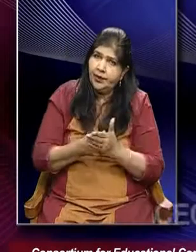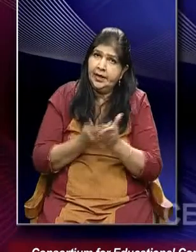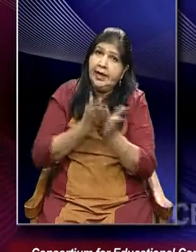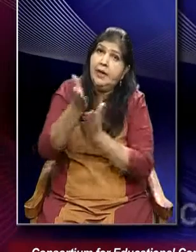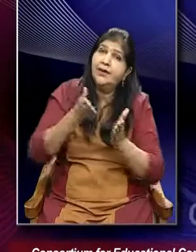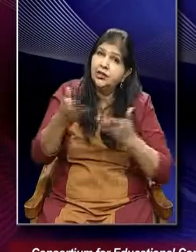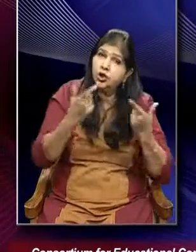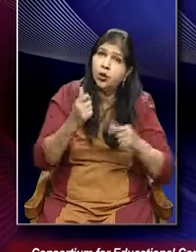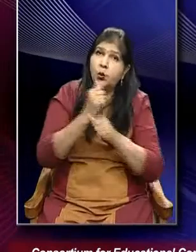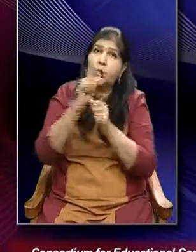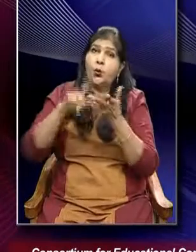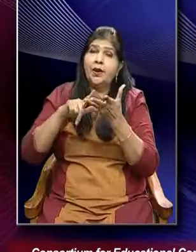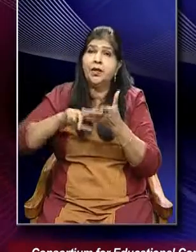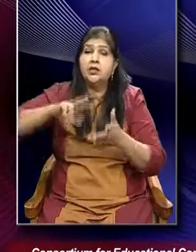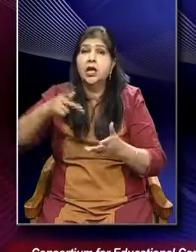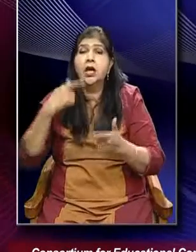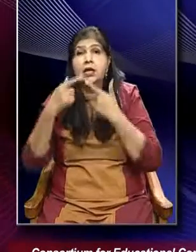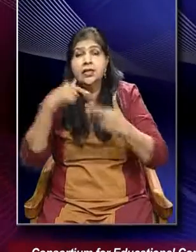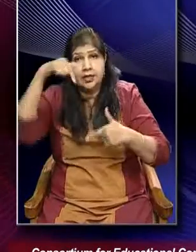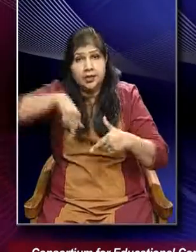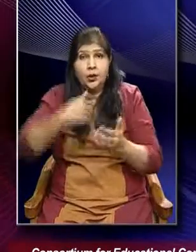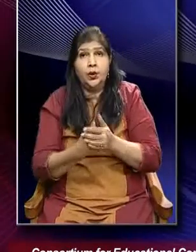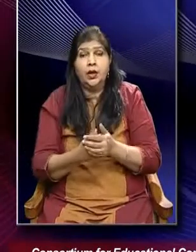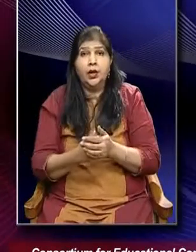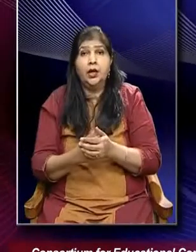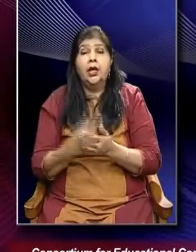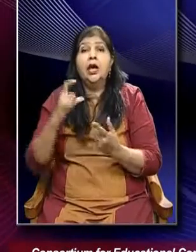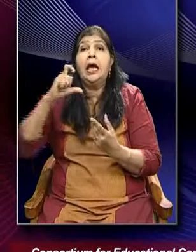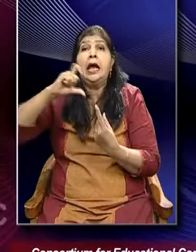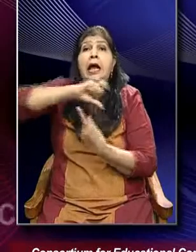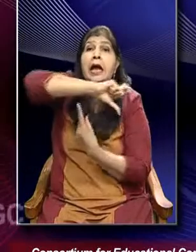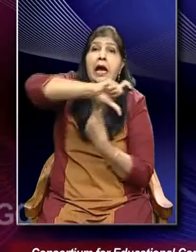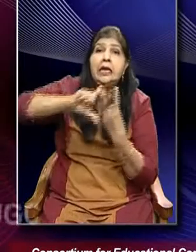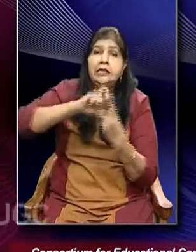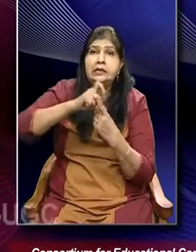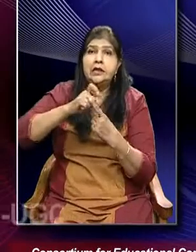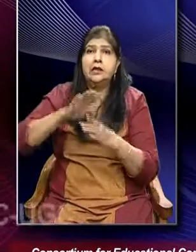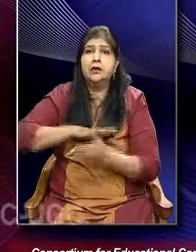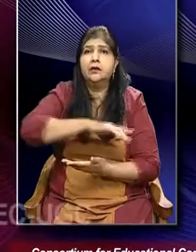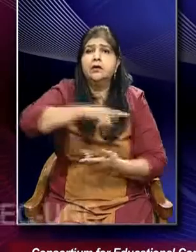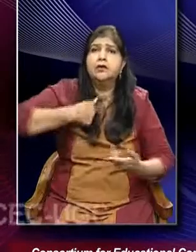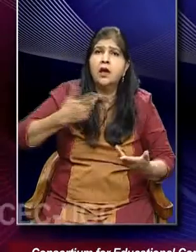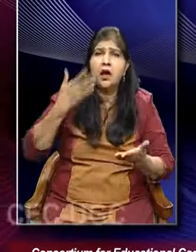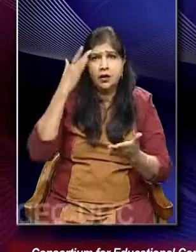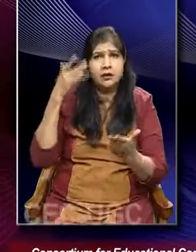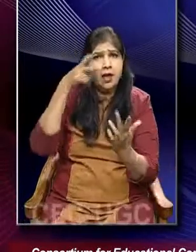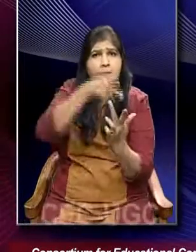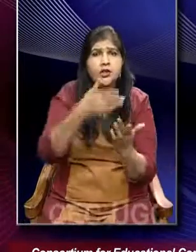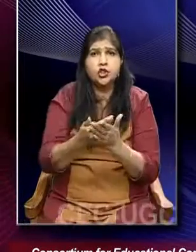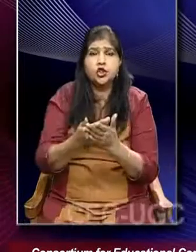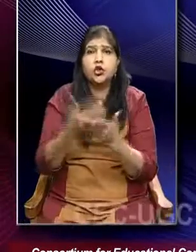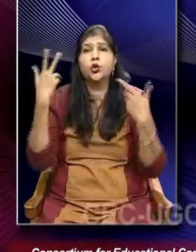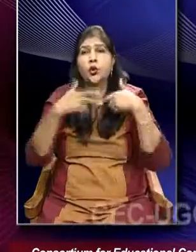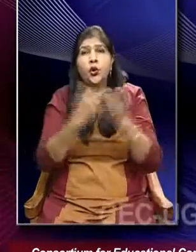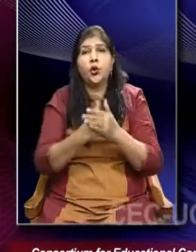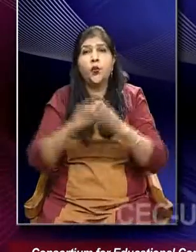globalization, next we will discuss cultural dimension of globalization. How